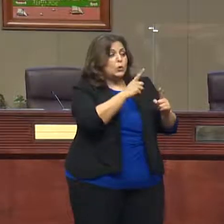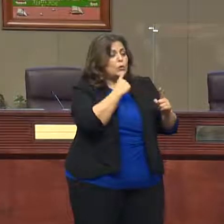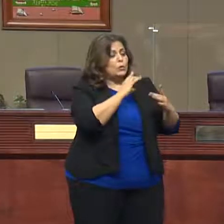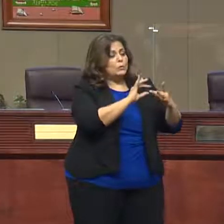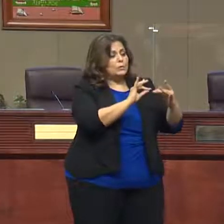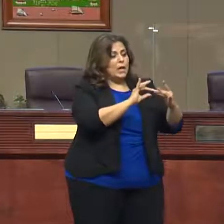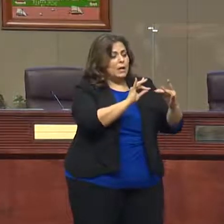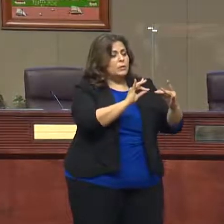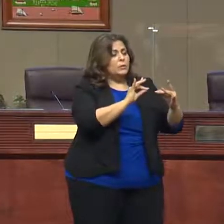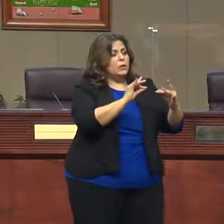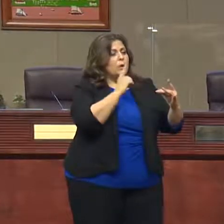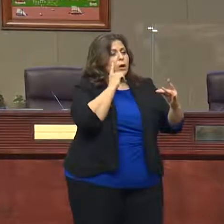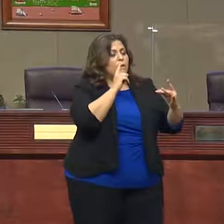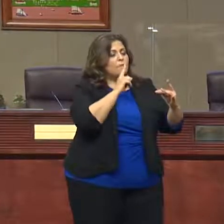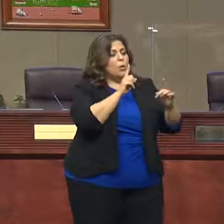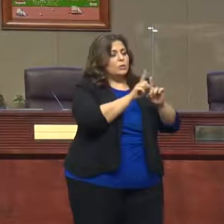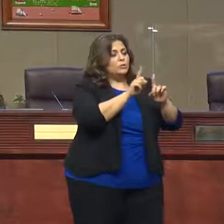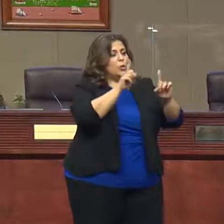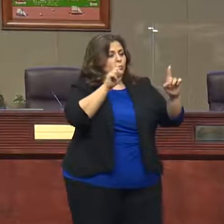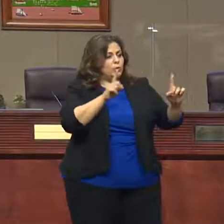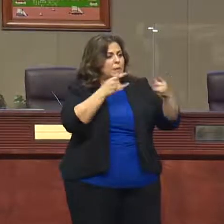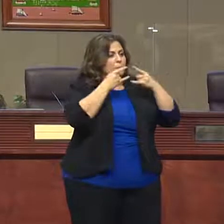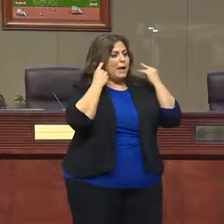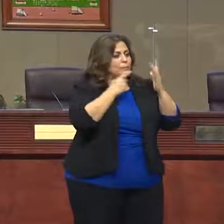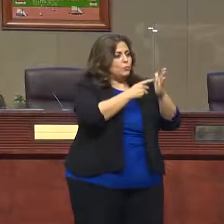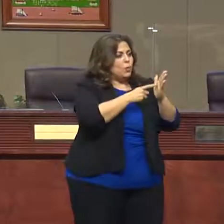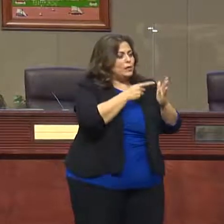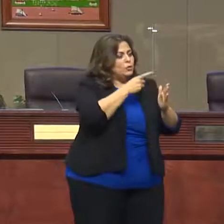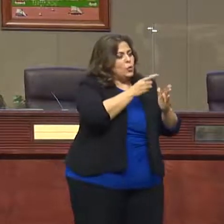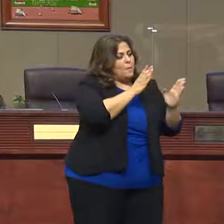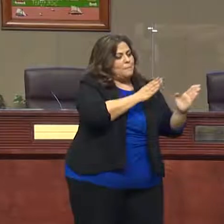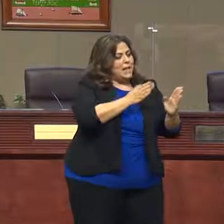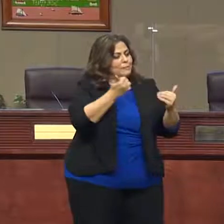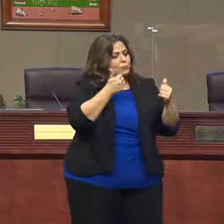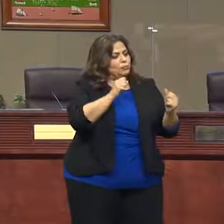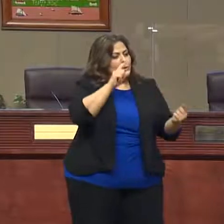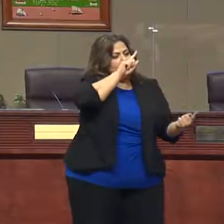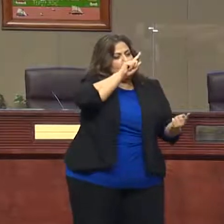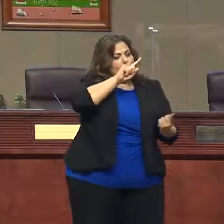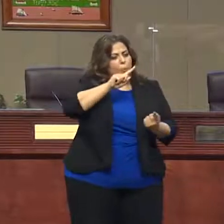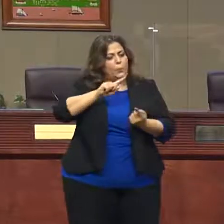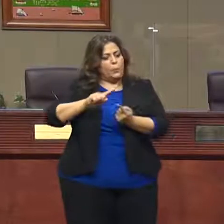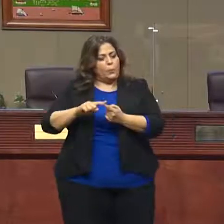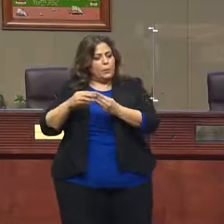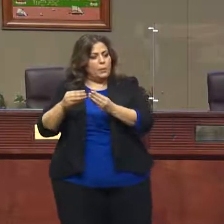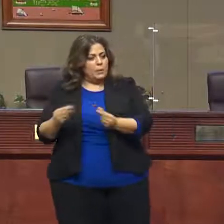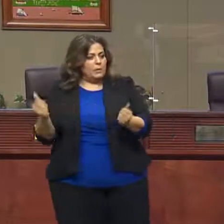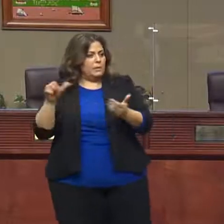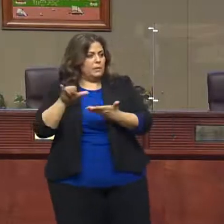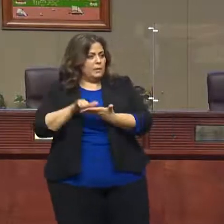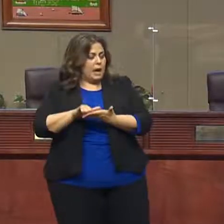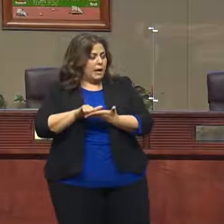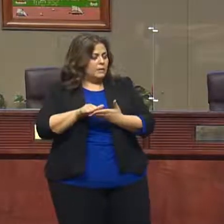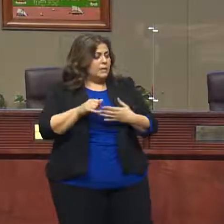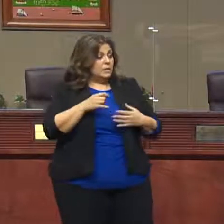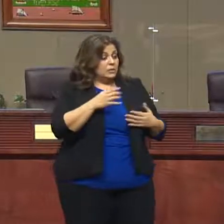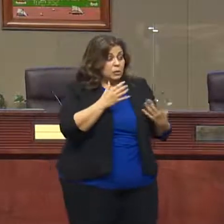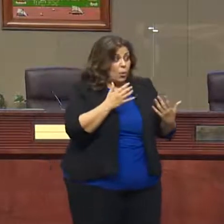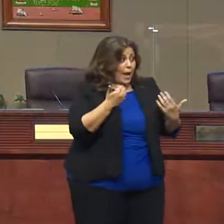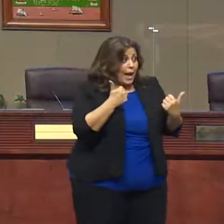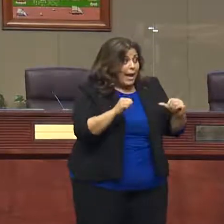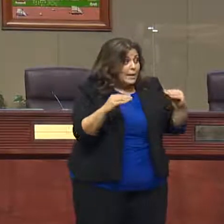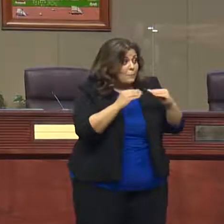phase out some of the social distancing and masking requirements. Is there anything new with that today? Or when do you think you'll be sharing some